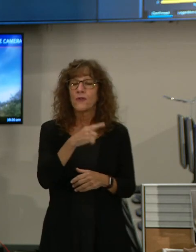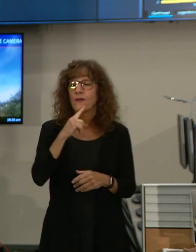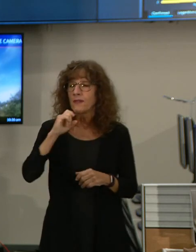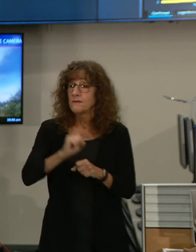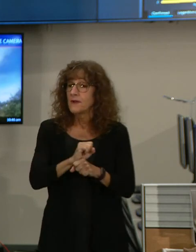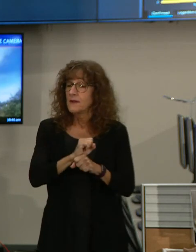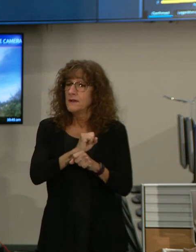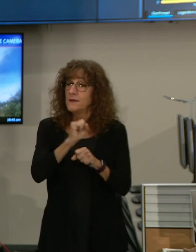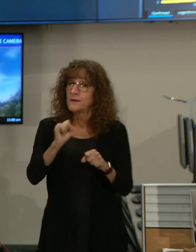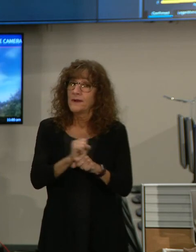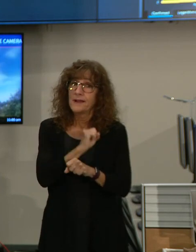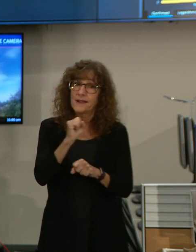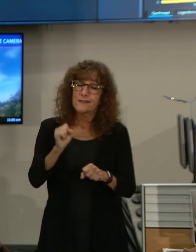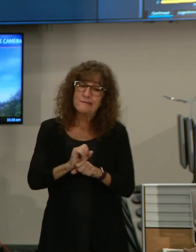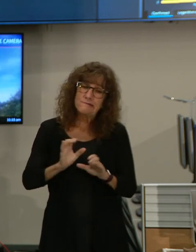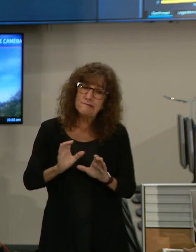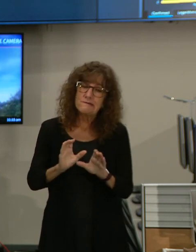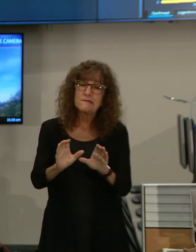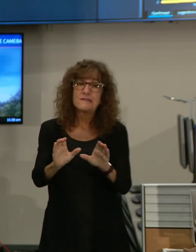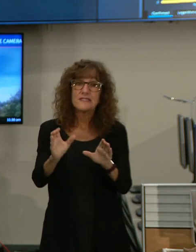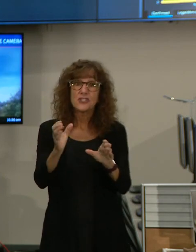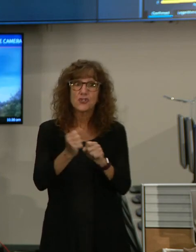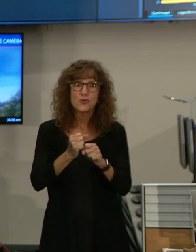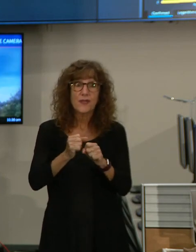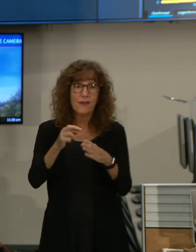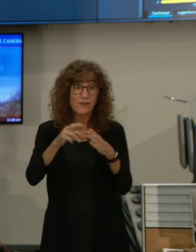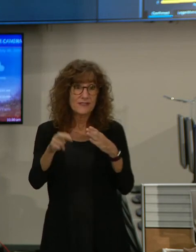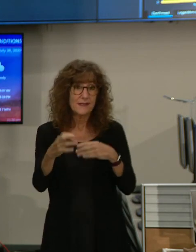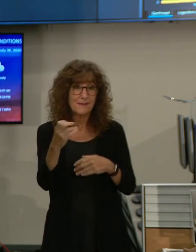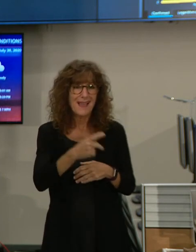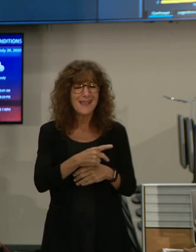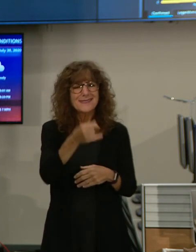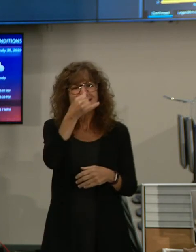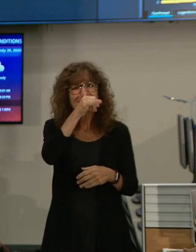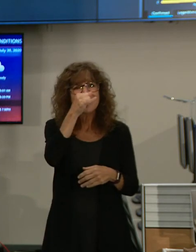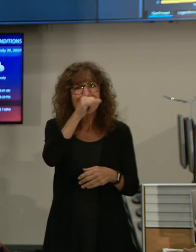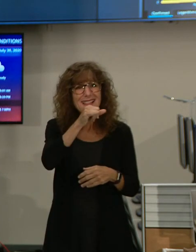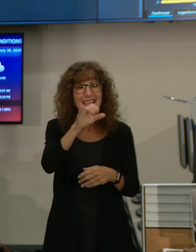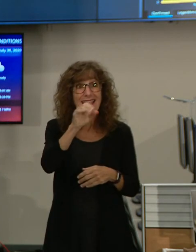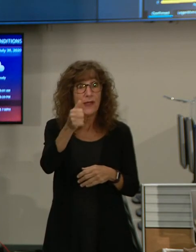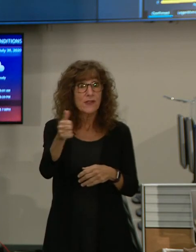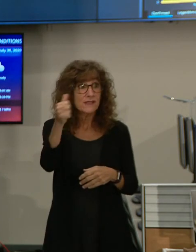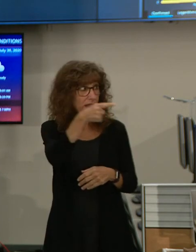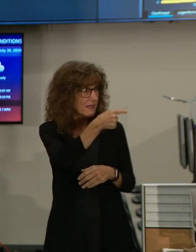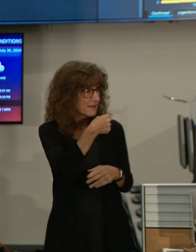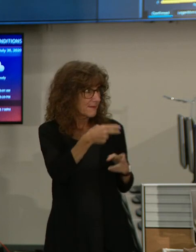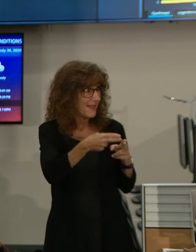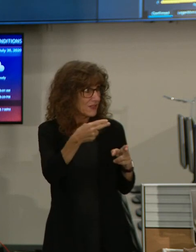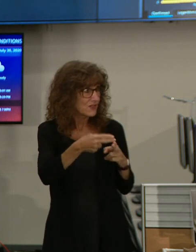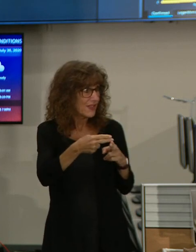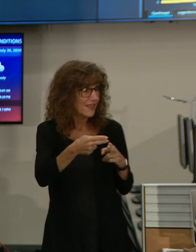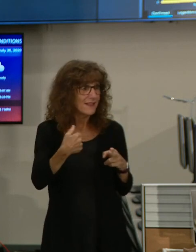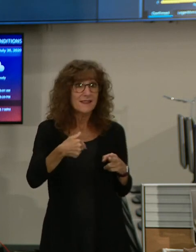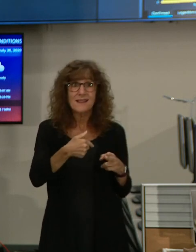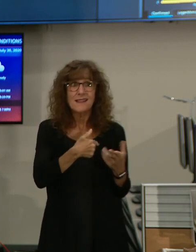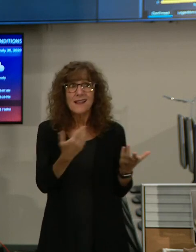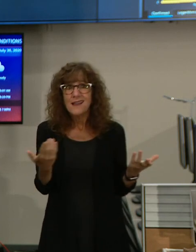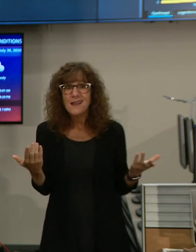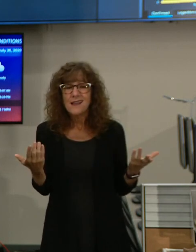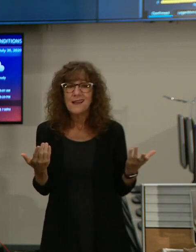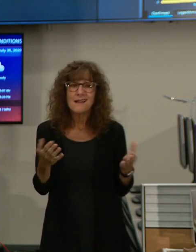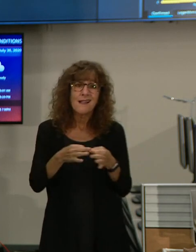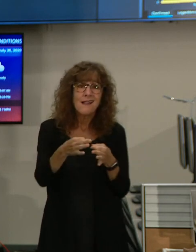working really hard to press them to get our lab results. It doesn't make sense, as the county exec said, for us to get lab results back too